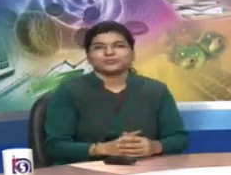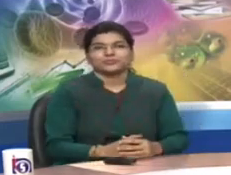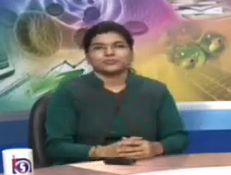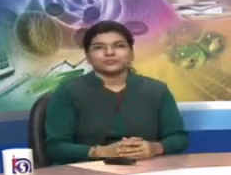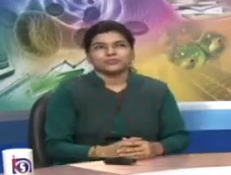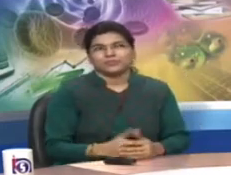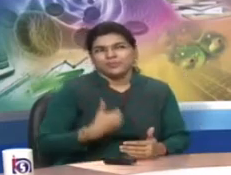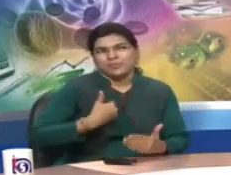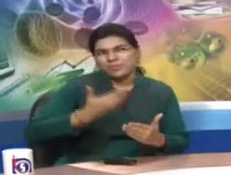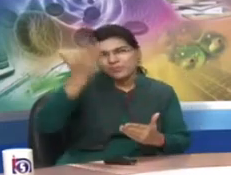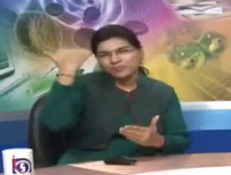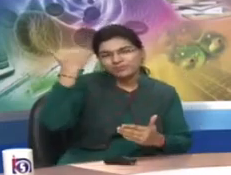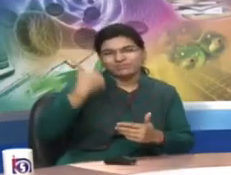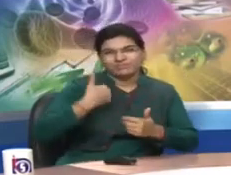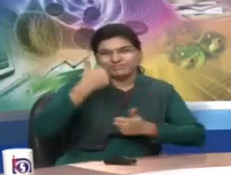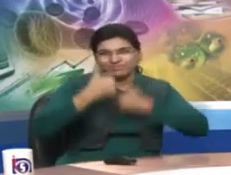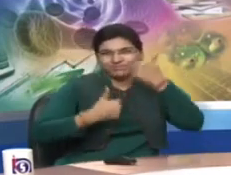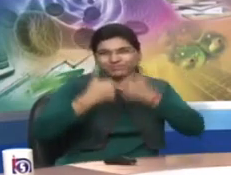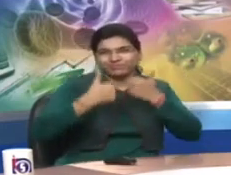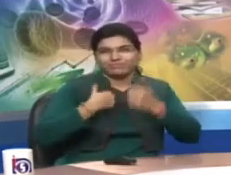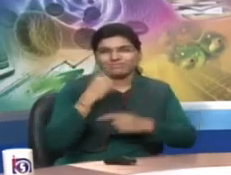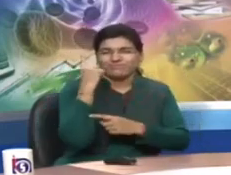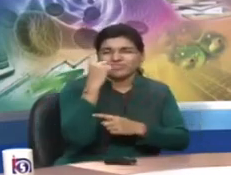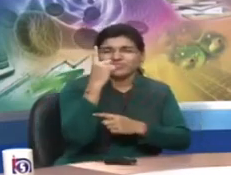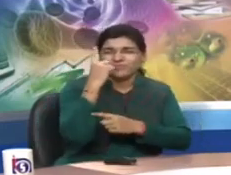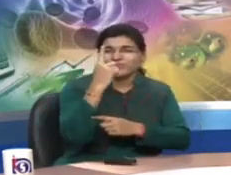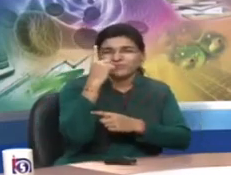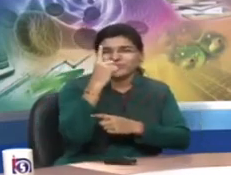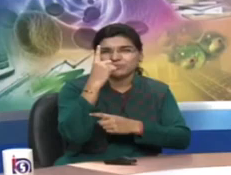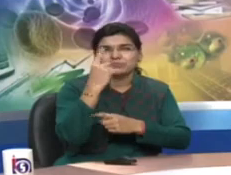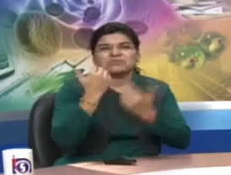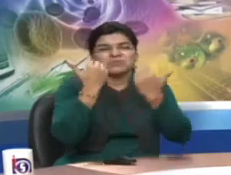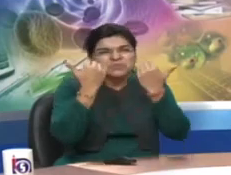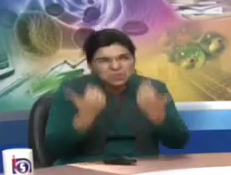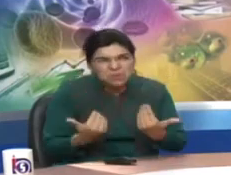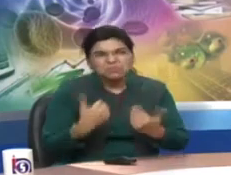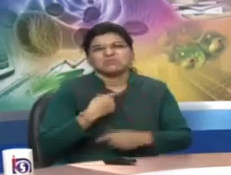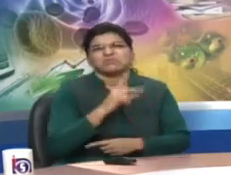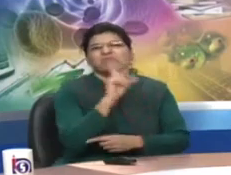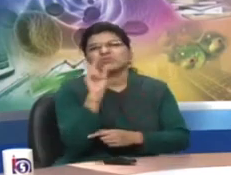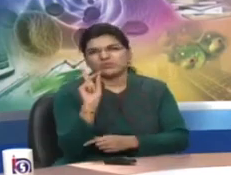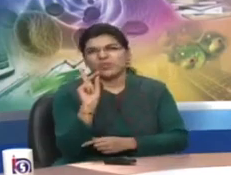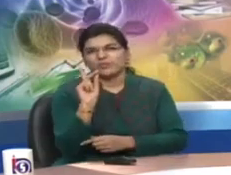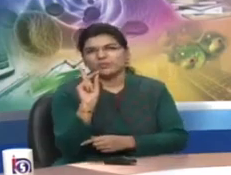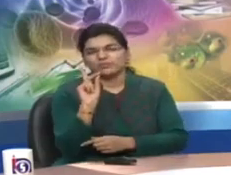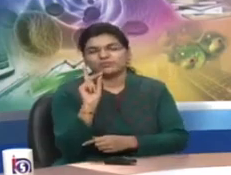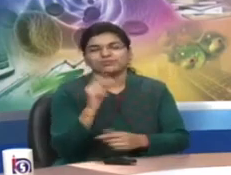this is in answer to your letter about my transgression.